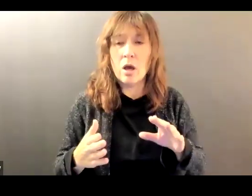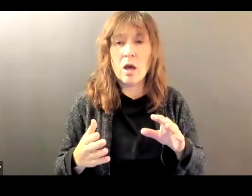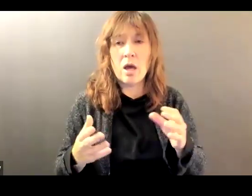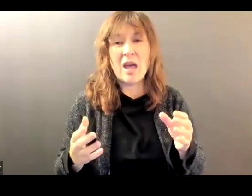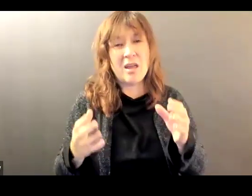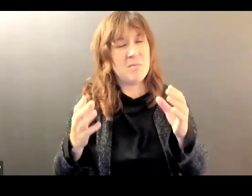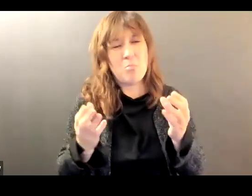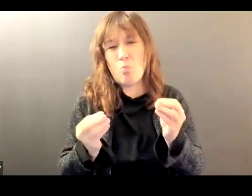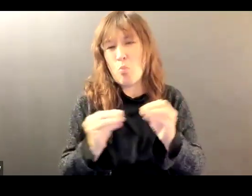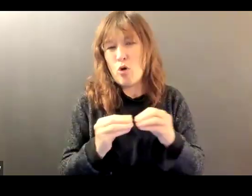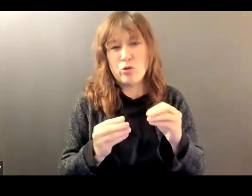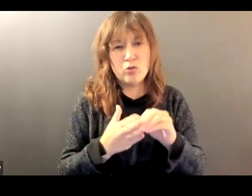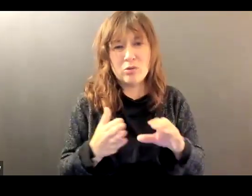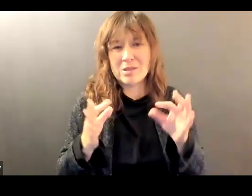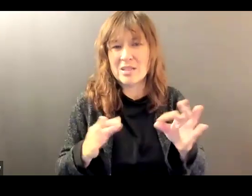BPS entirely.